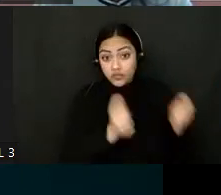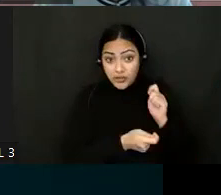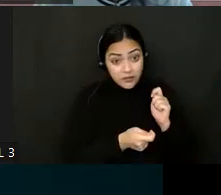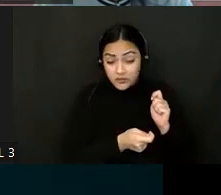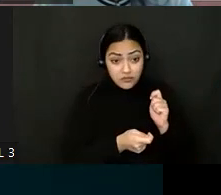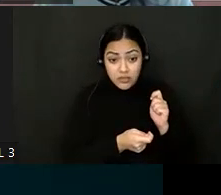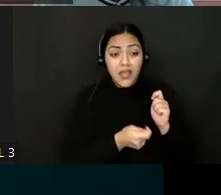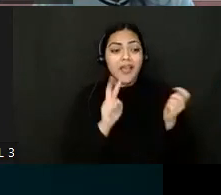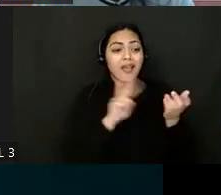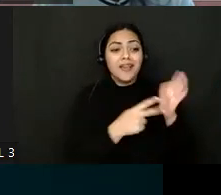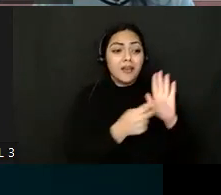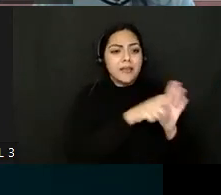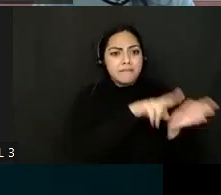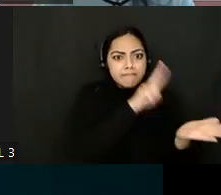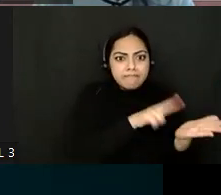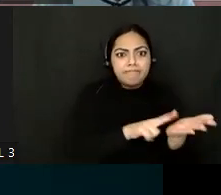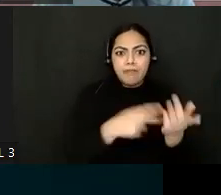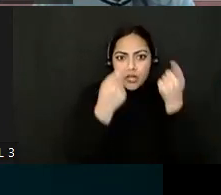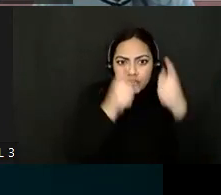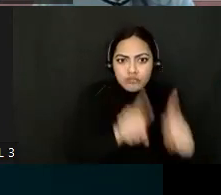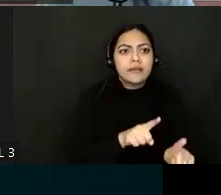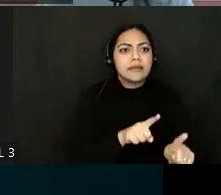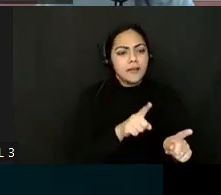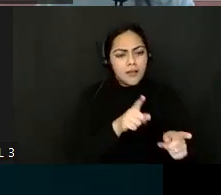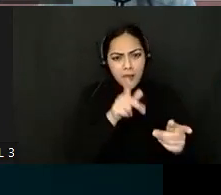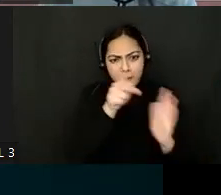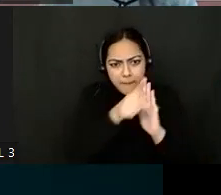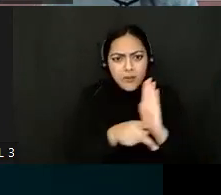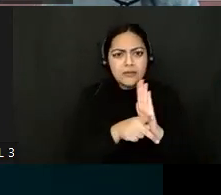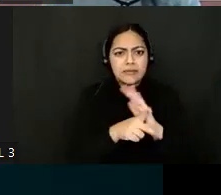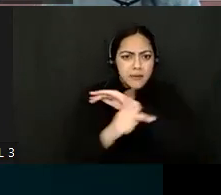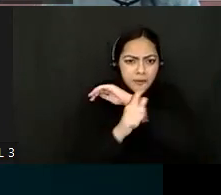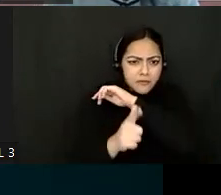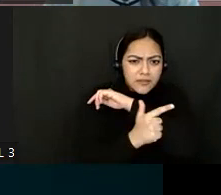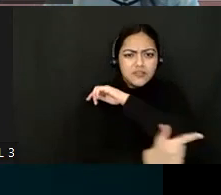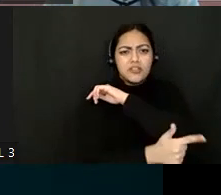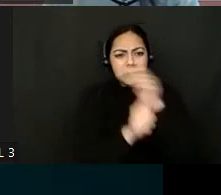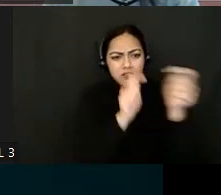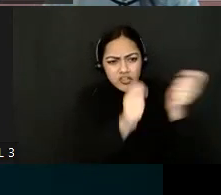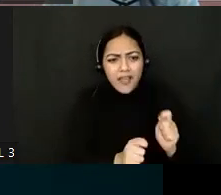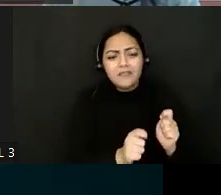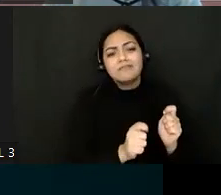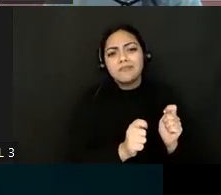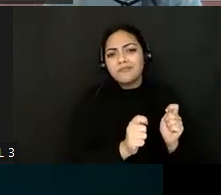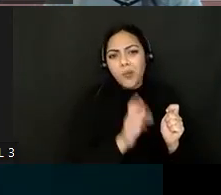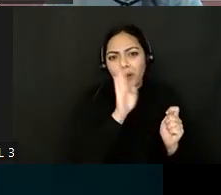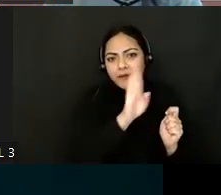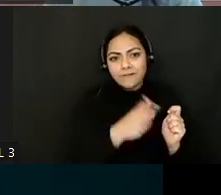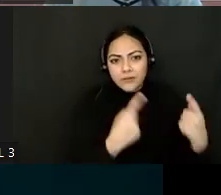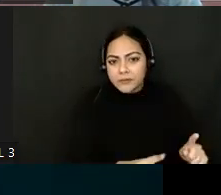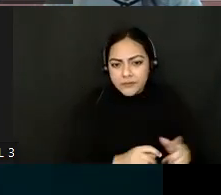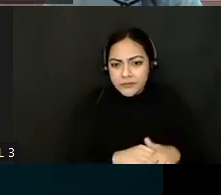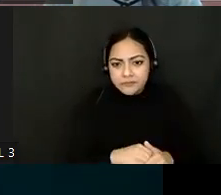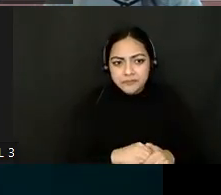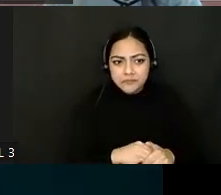continue. This brings me to what I argue is the third key role of the state in femicide prevention.